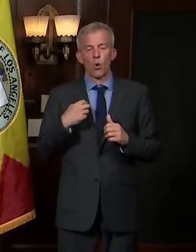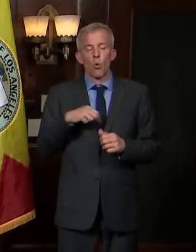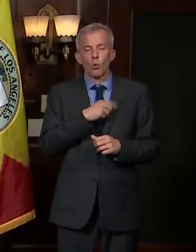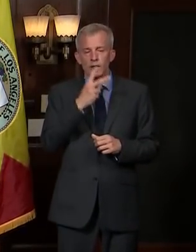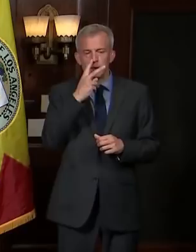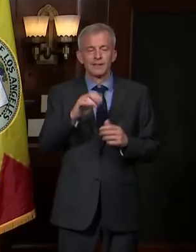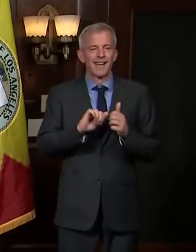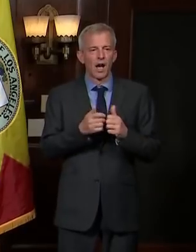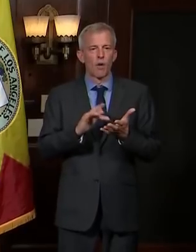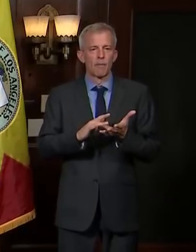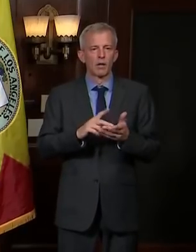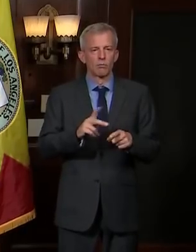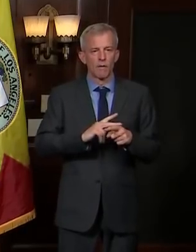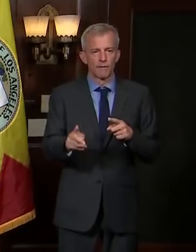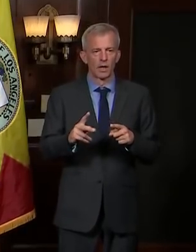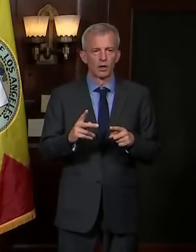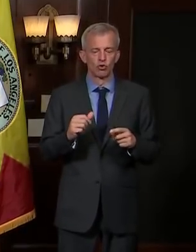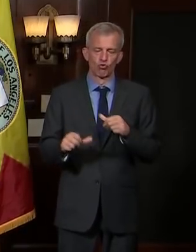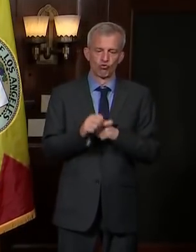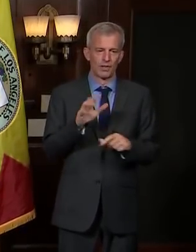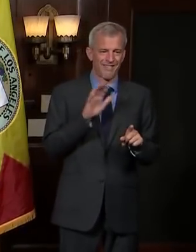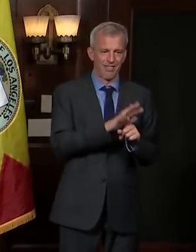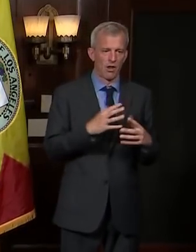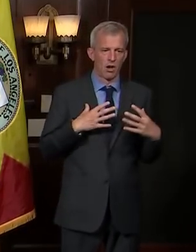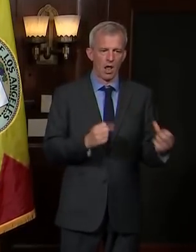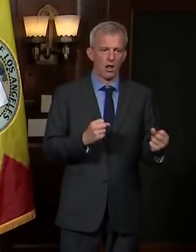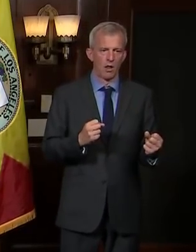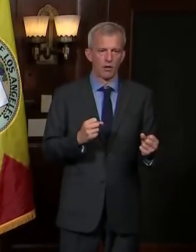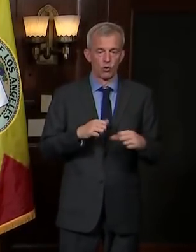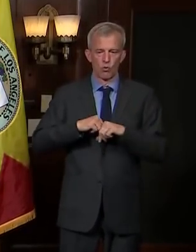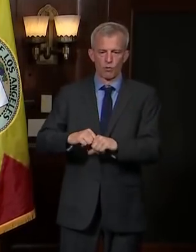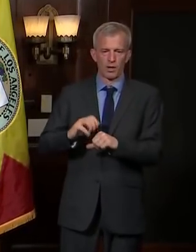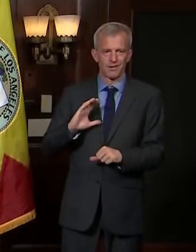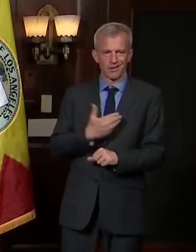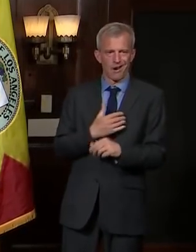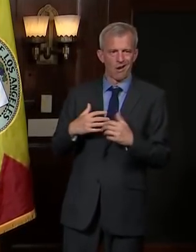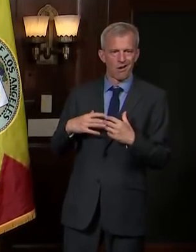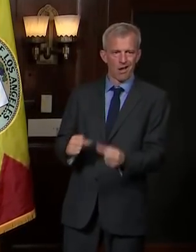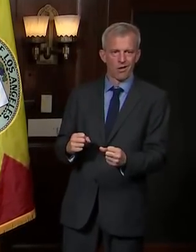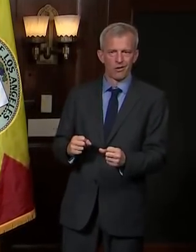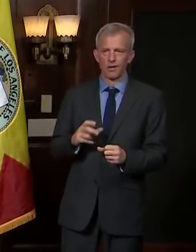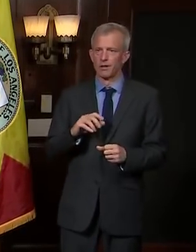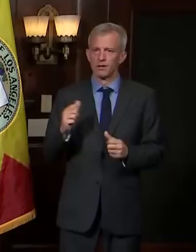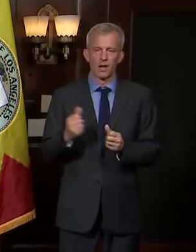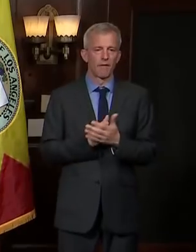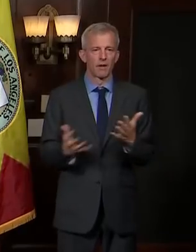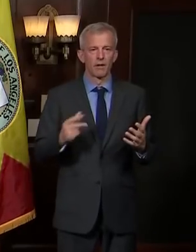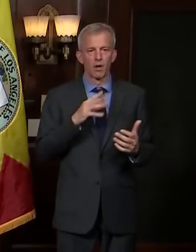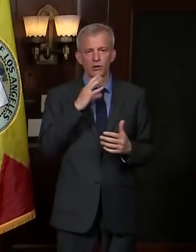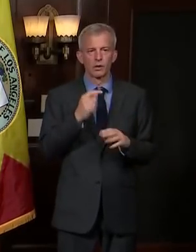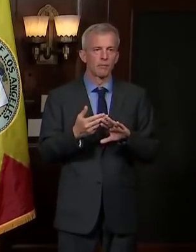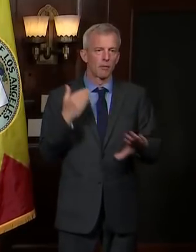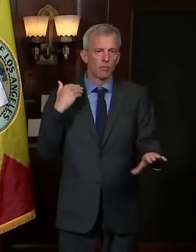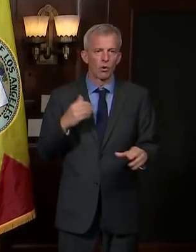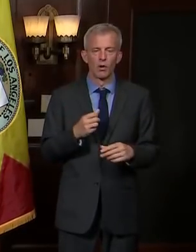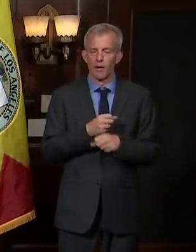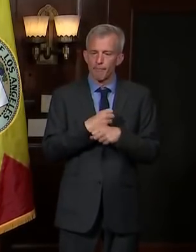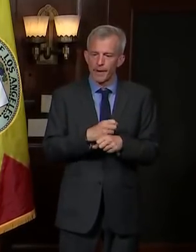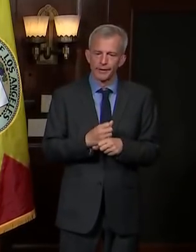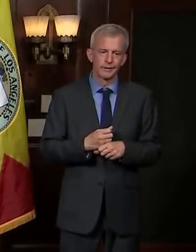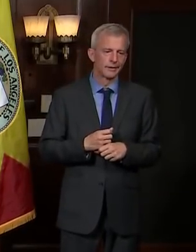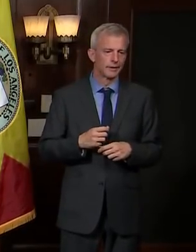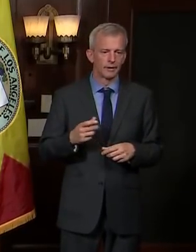sure that we are healthy. Everything from, as I was mentioning before, manufacturing protective facial gear,